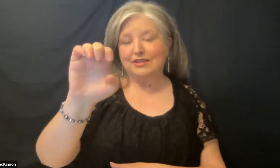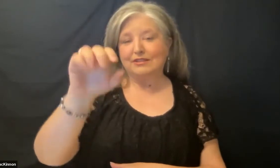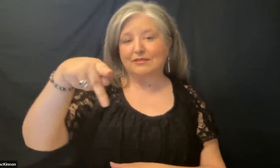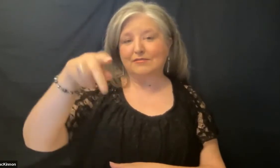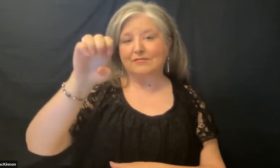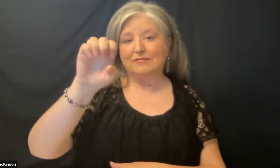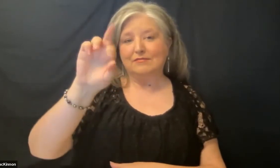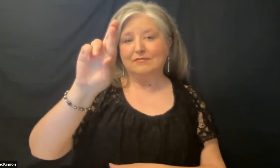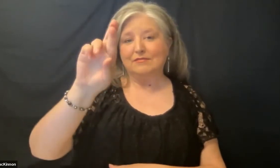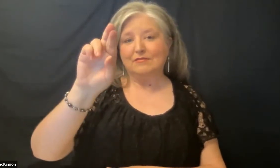is Gayatri